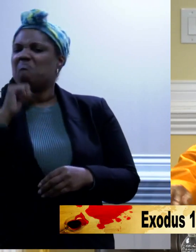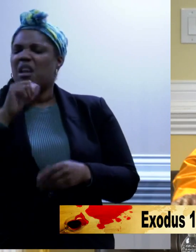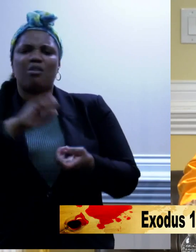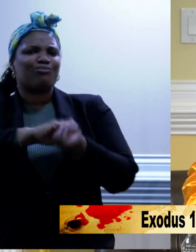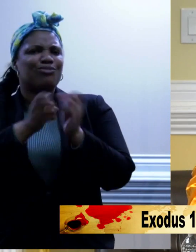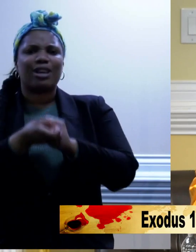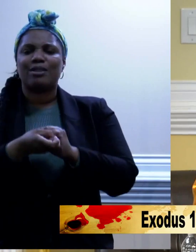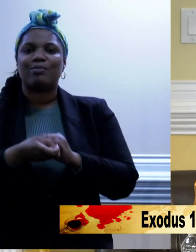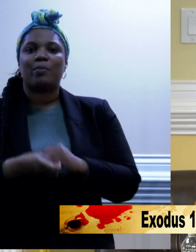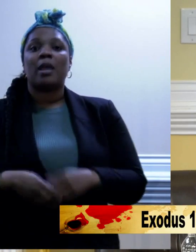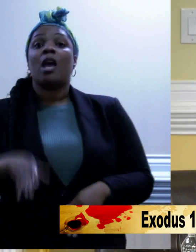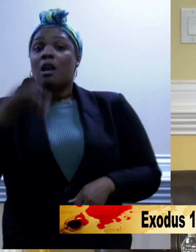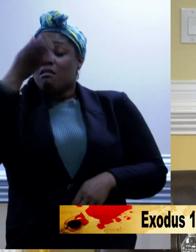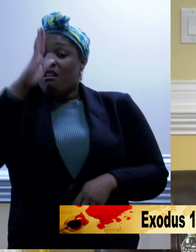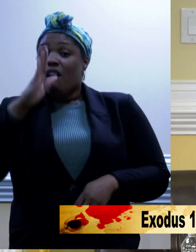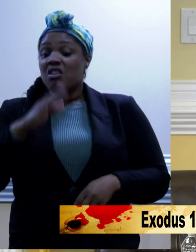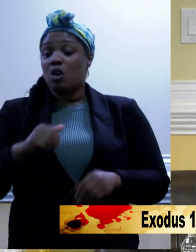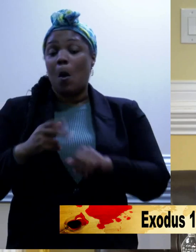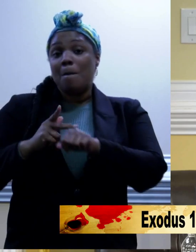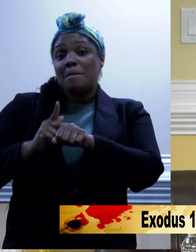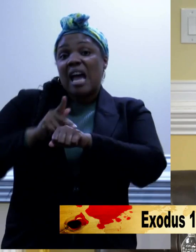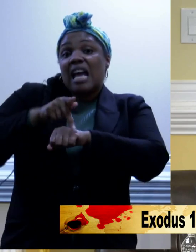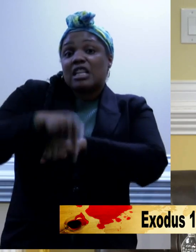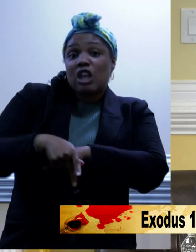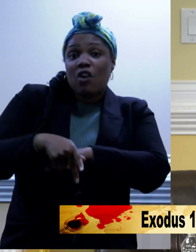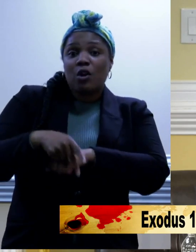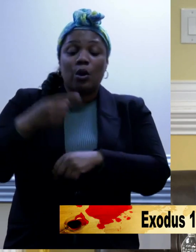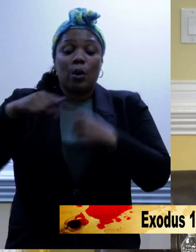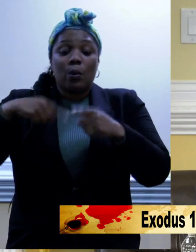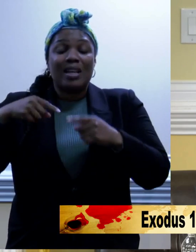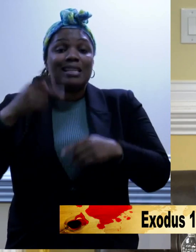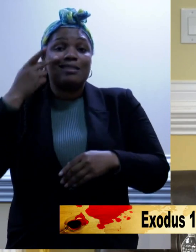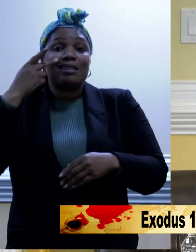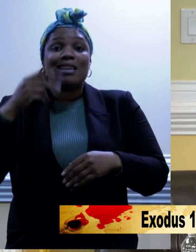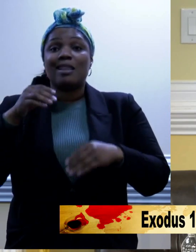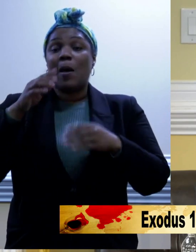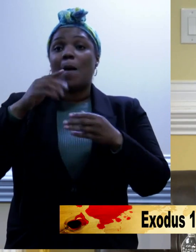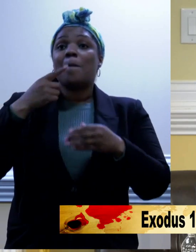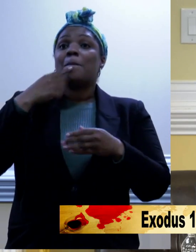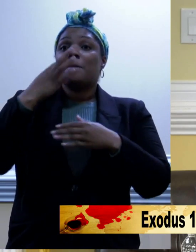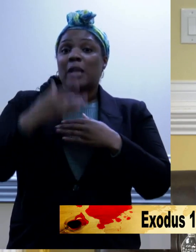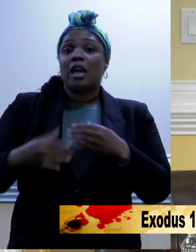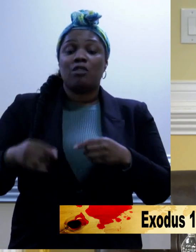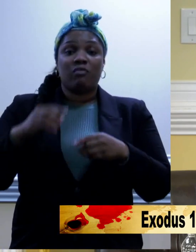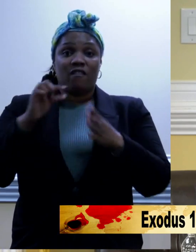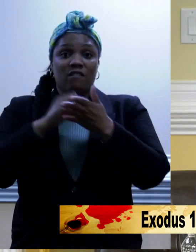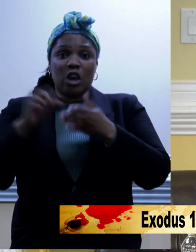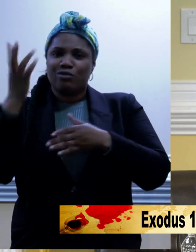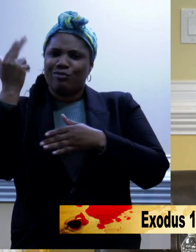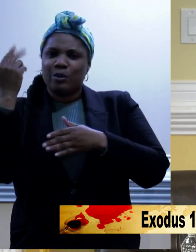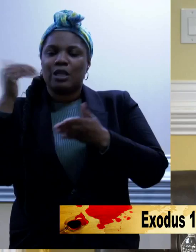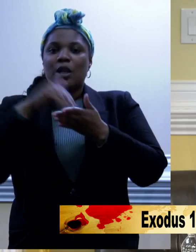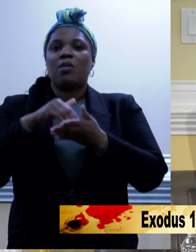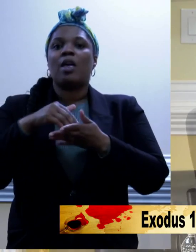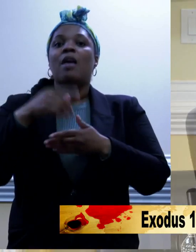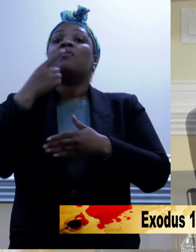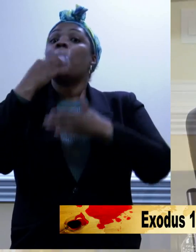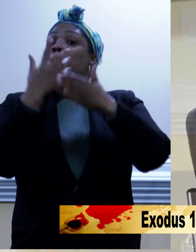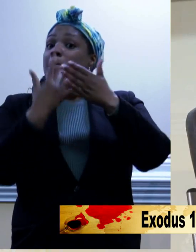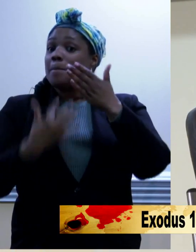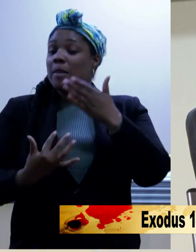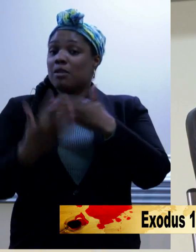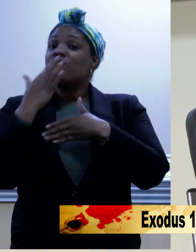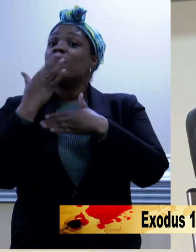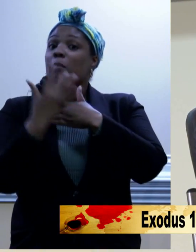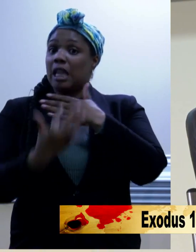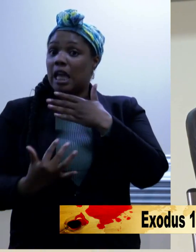But he said he's going to pass over. When he see the blood, what is he going to do? Again, 13. And the blood shall be to you for a token